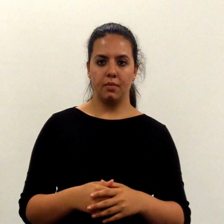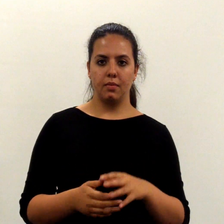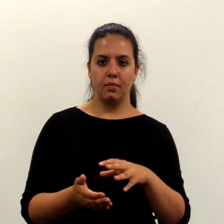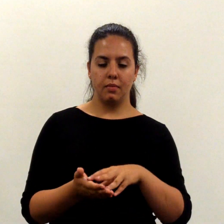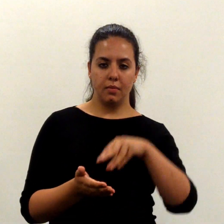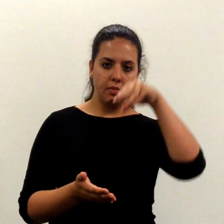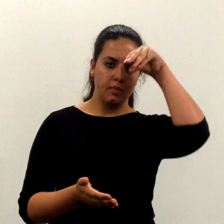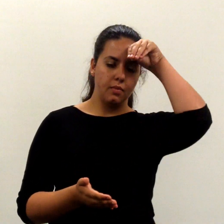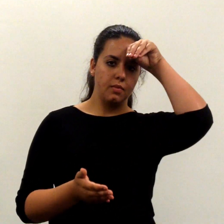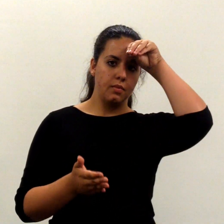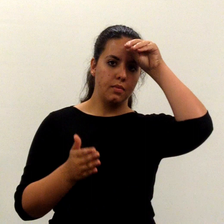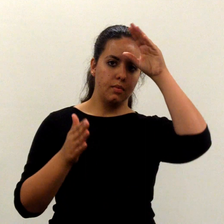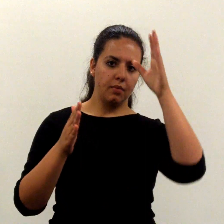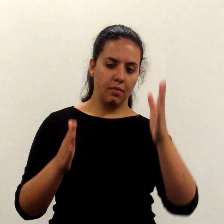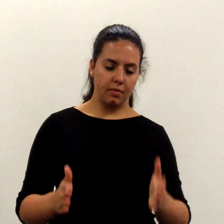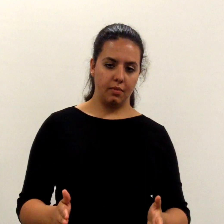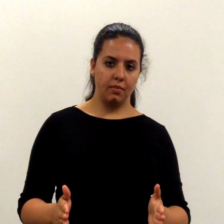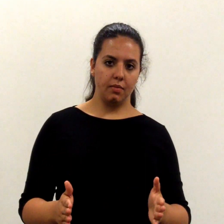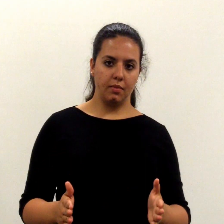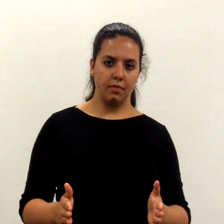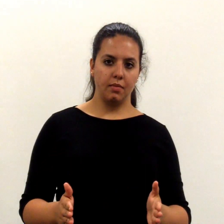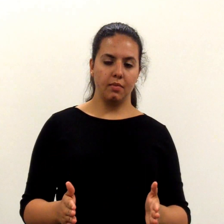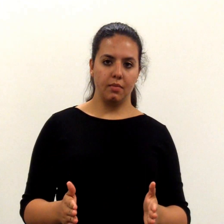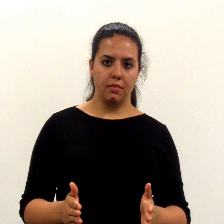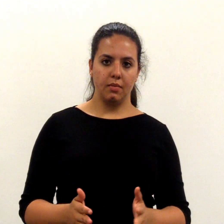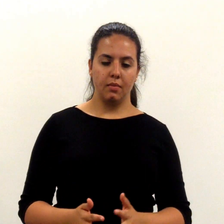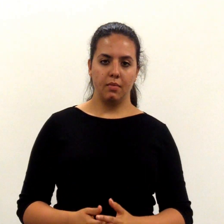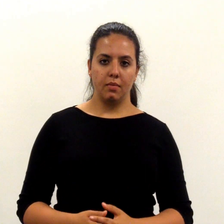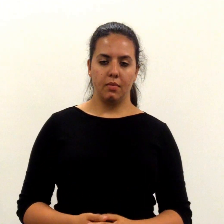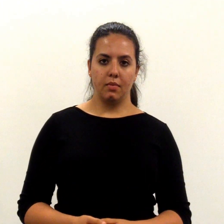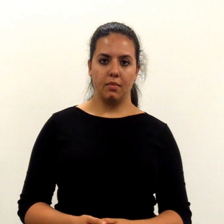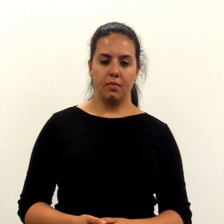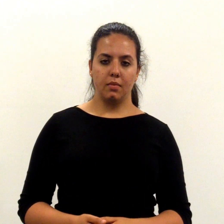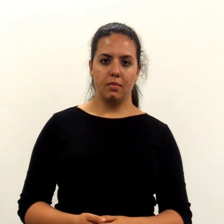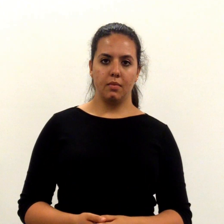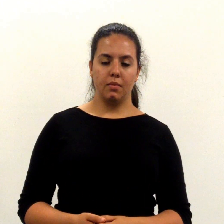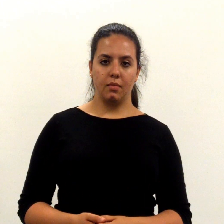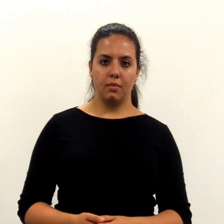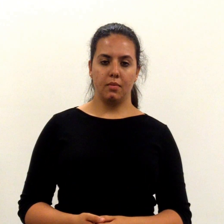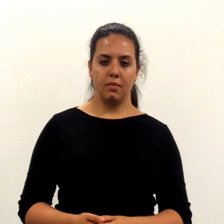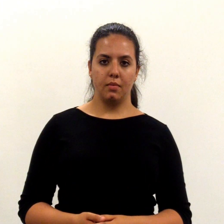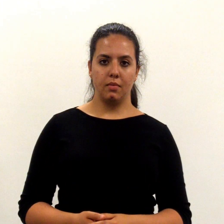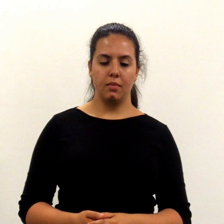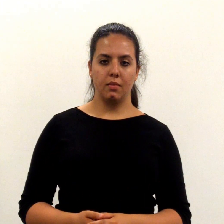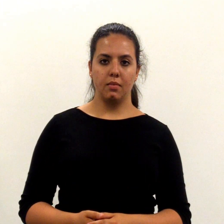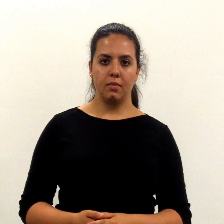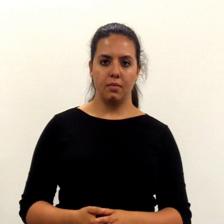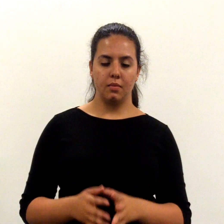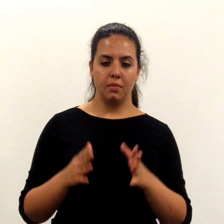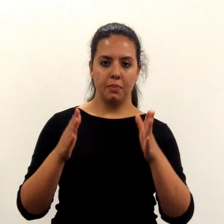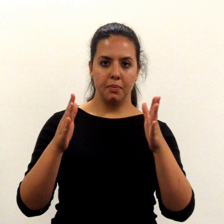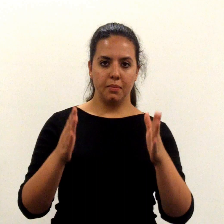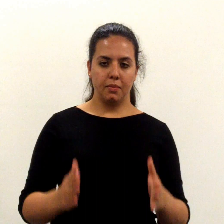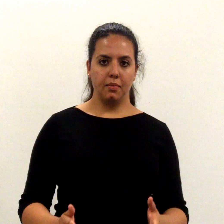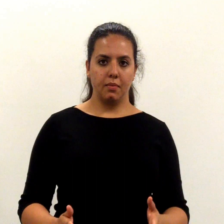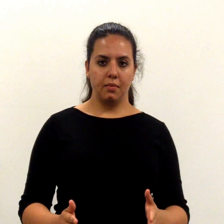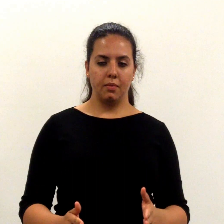studying. And then it was the put on it. So the agent, you guys need to know that one. So there's the agent,